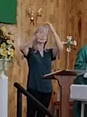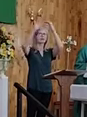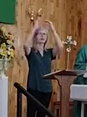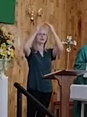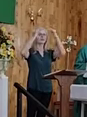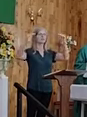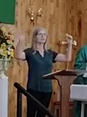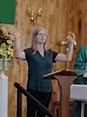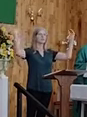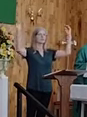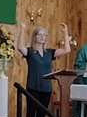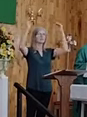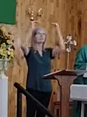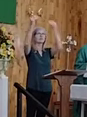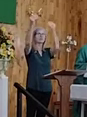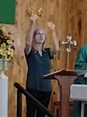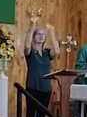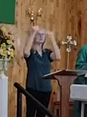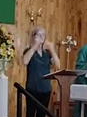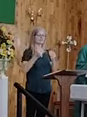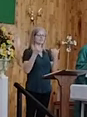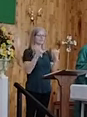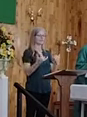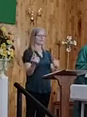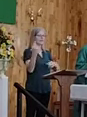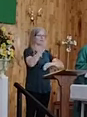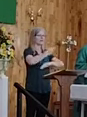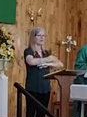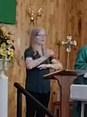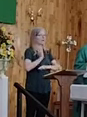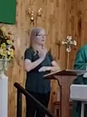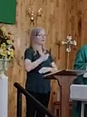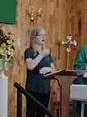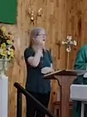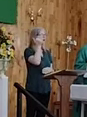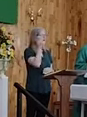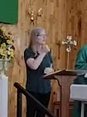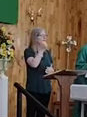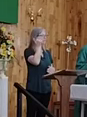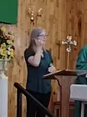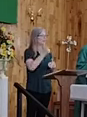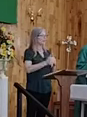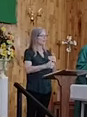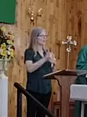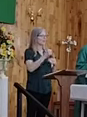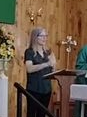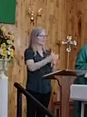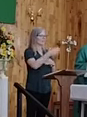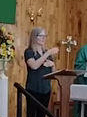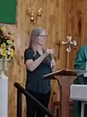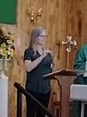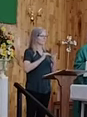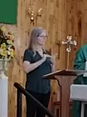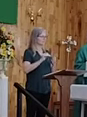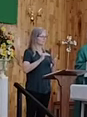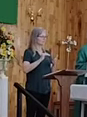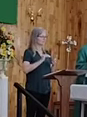in heaven, give us this day our daily bread,